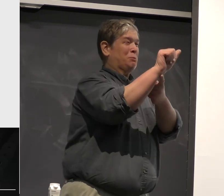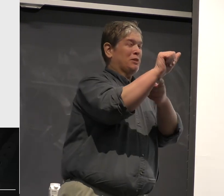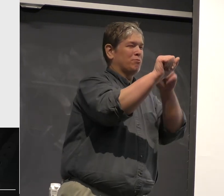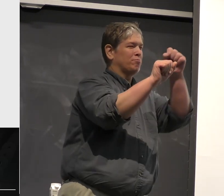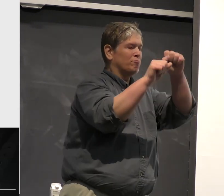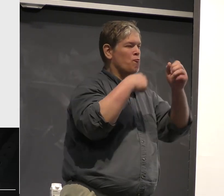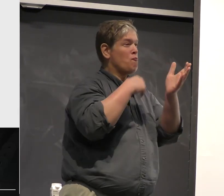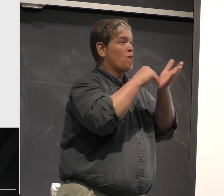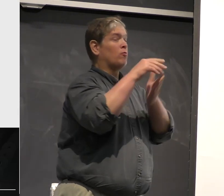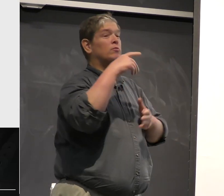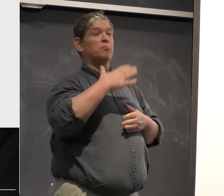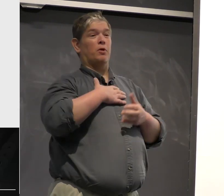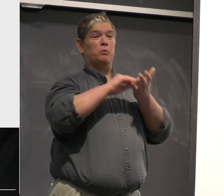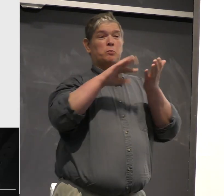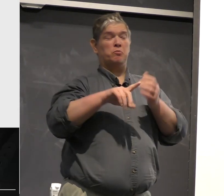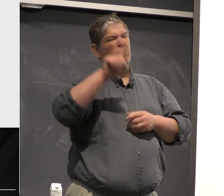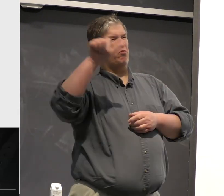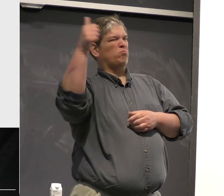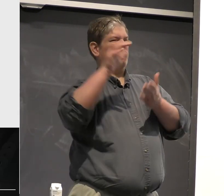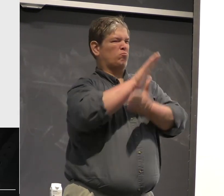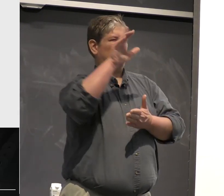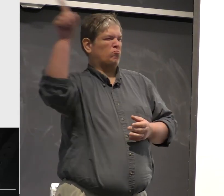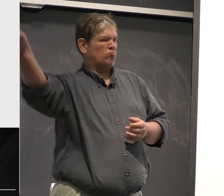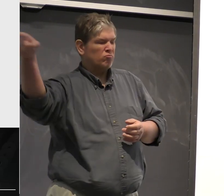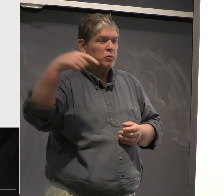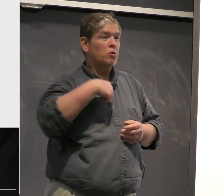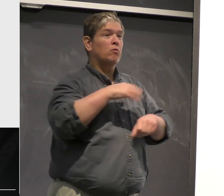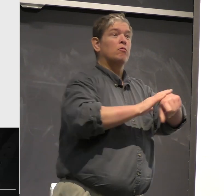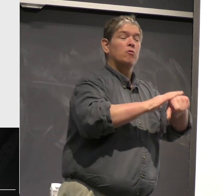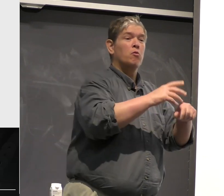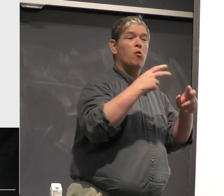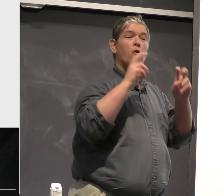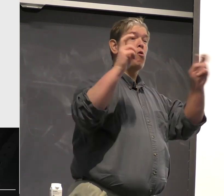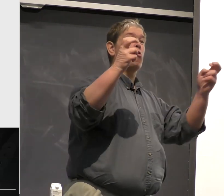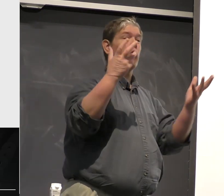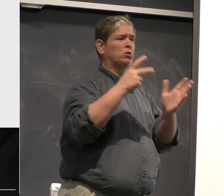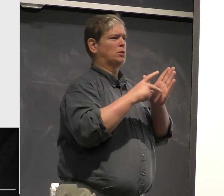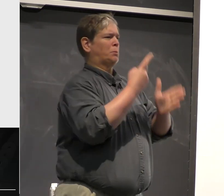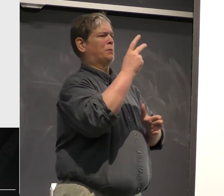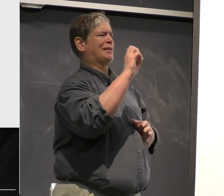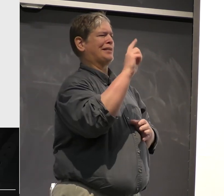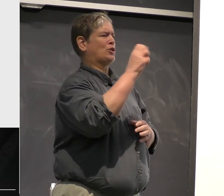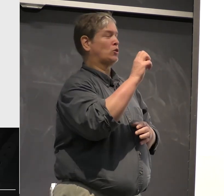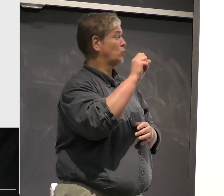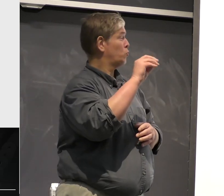You were talking about identifying as disabled. And my students, I teach at another university, and we say